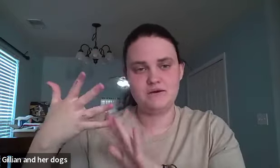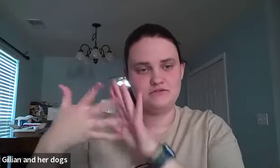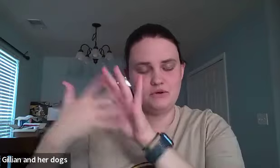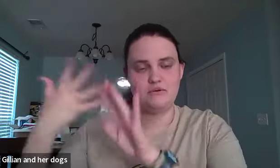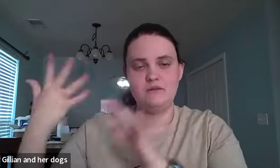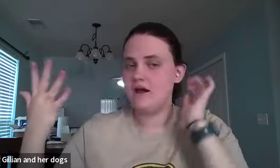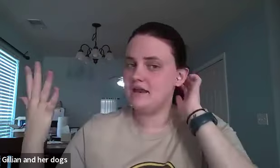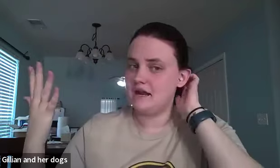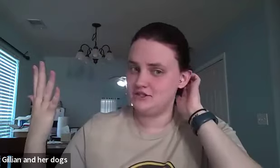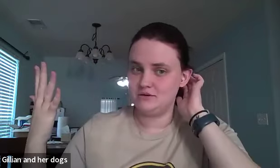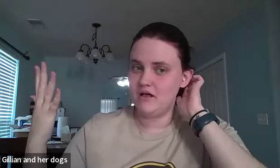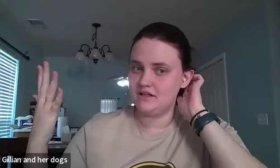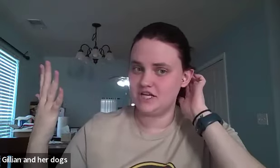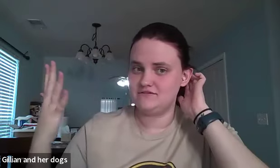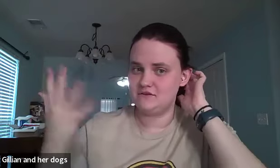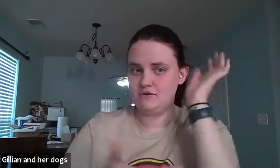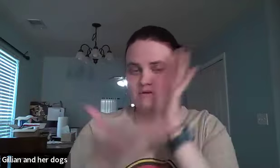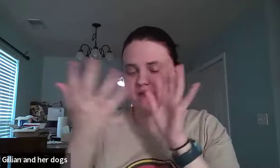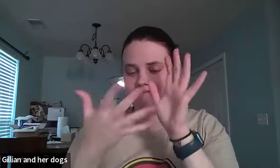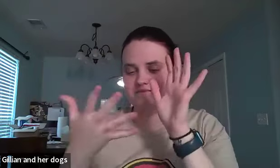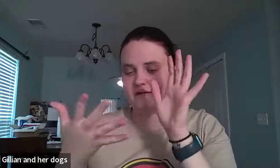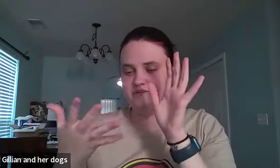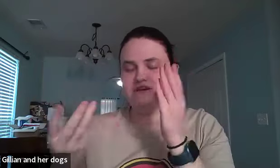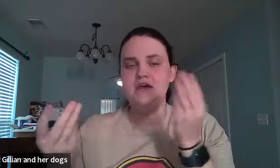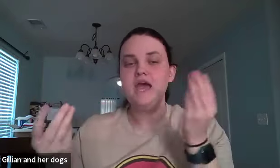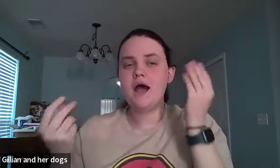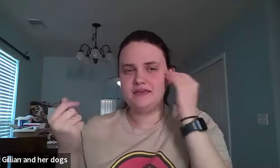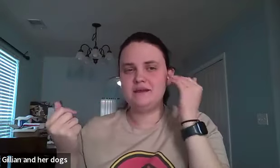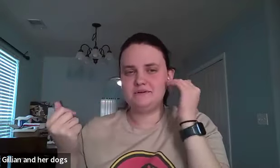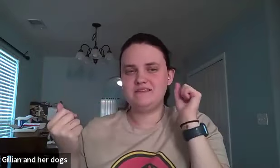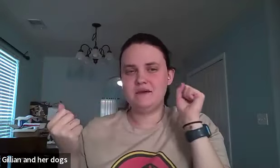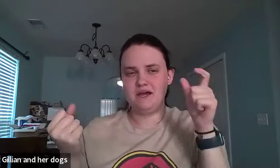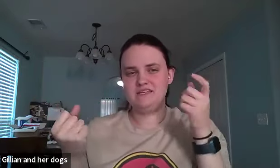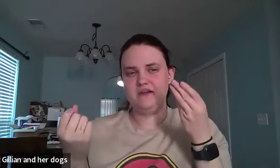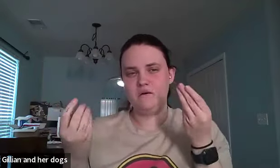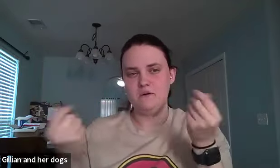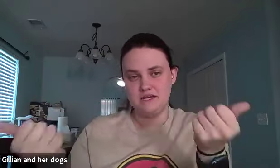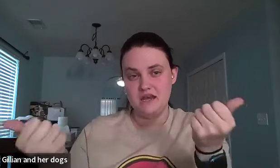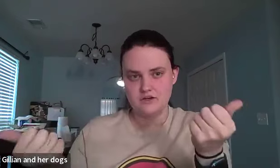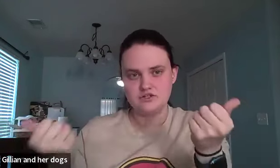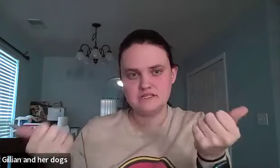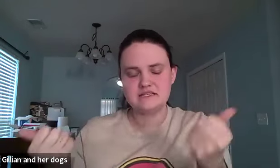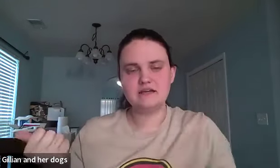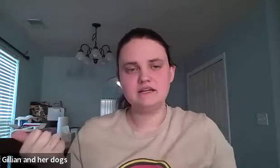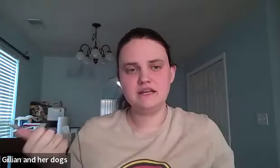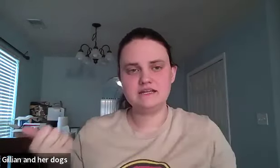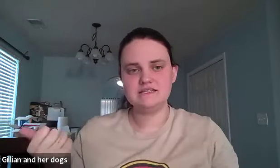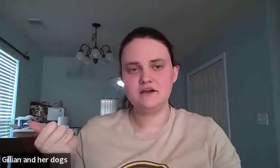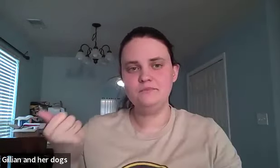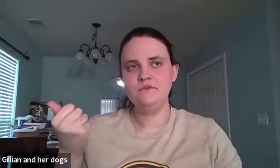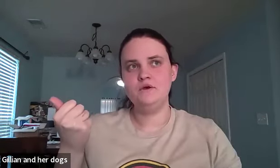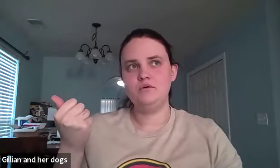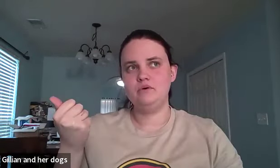know I threw a lot and I do apologize for throwing that. I was in that mindset of how I would naturally sign it in ASL,